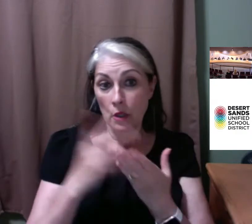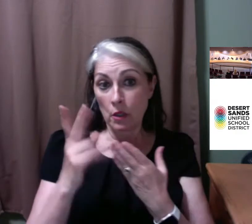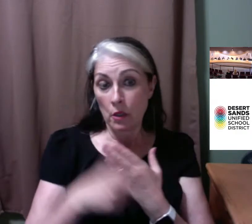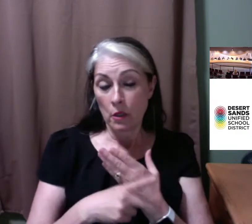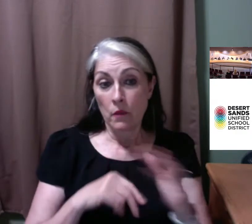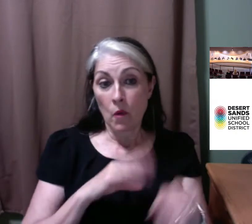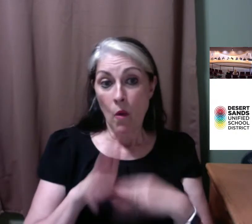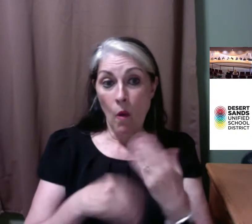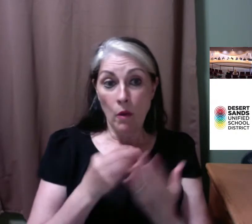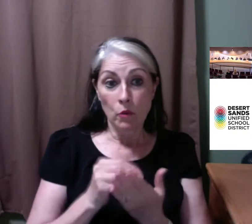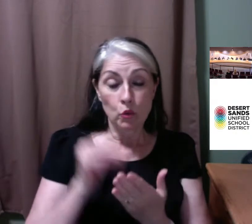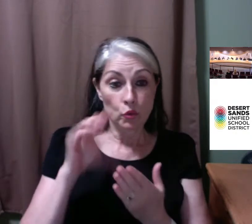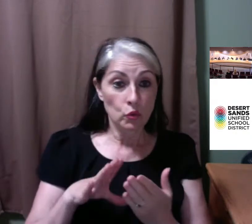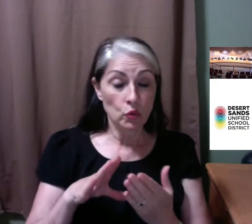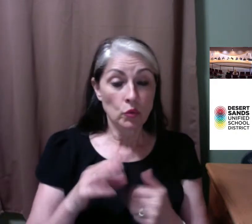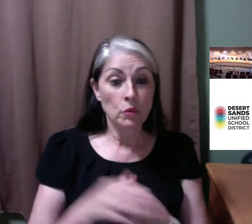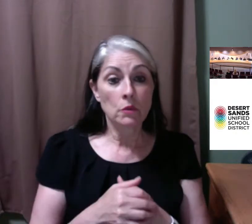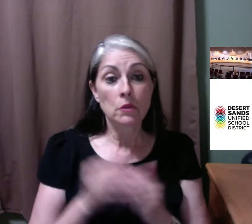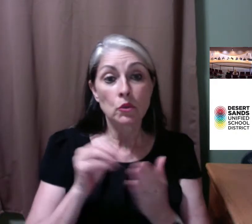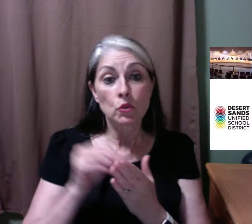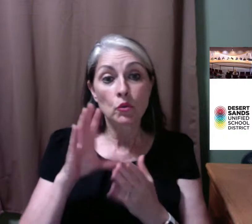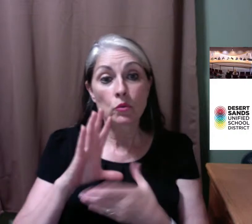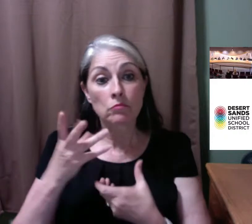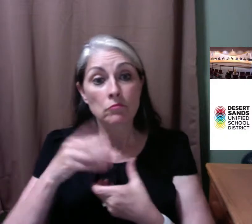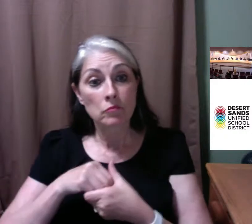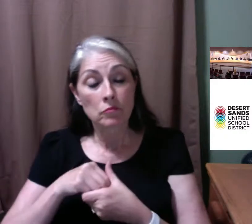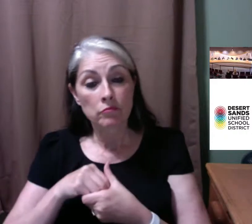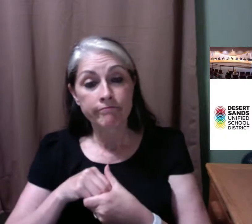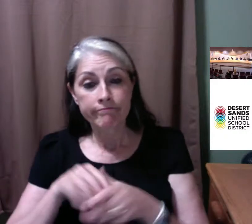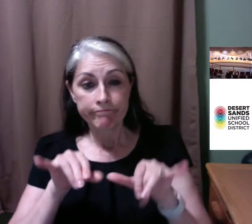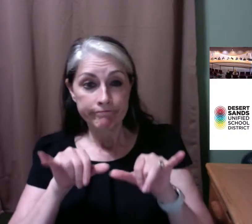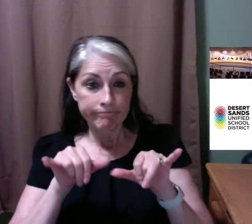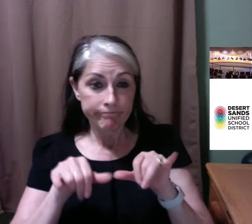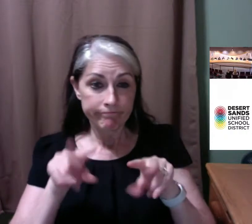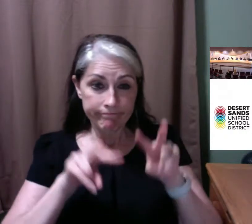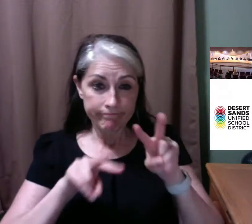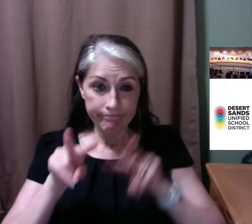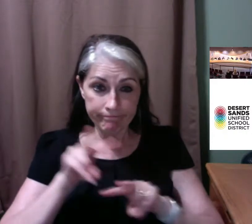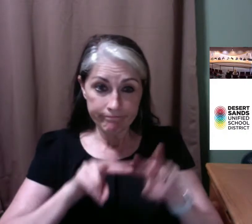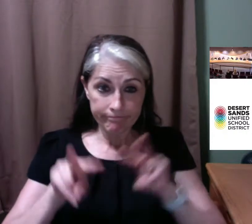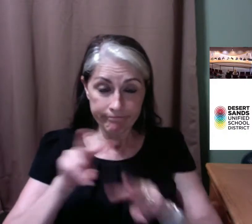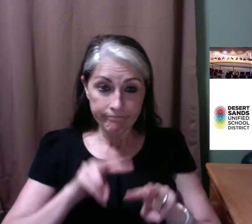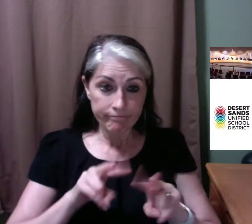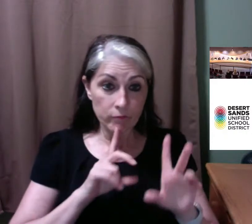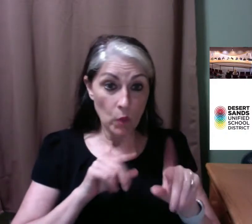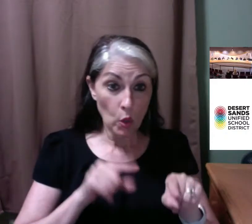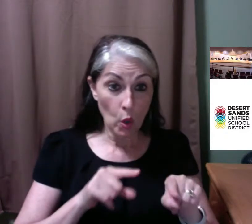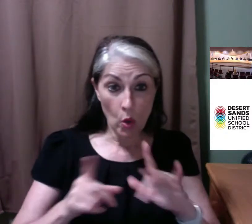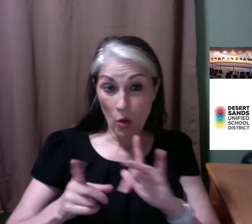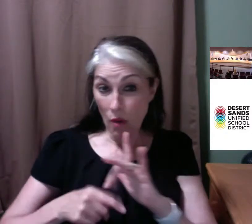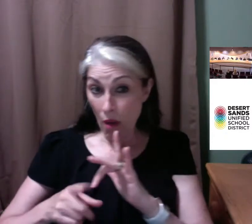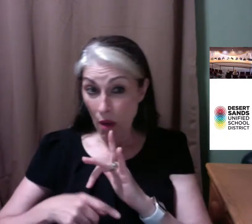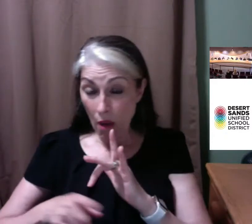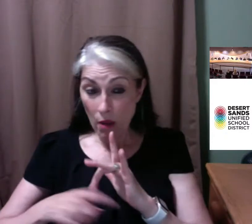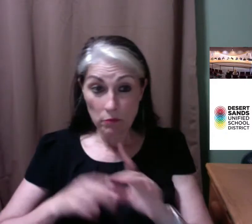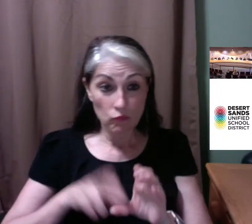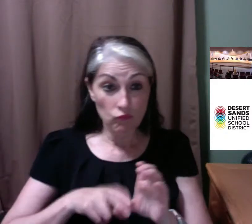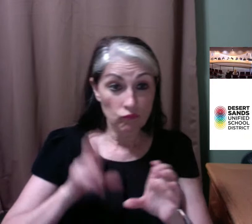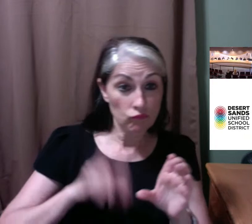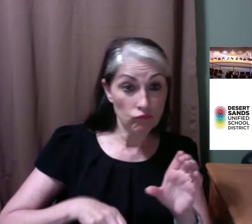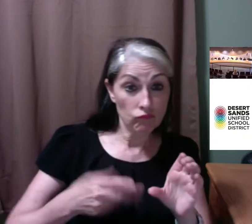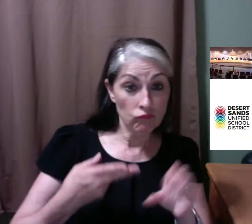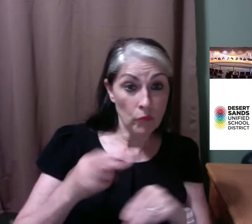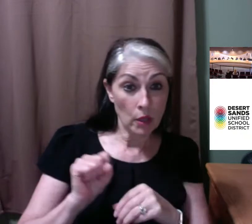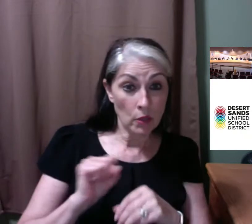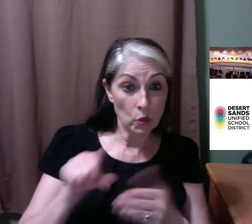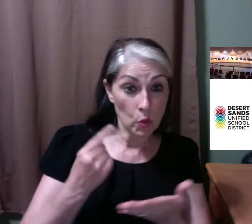all students. Pupil engagement is measured by school attendance rates, chronic absenteeism rates, dropout rates, and high